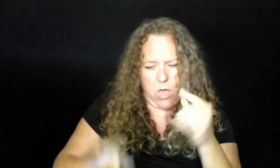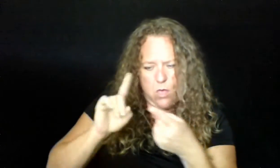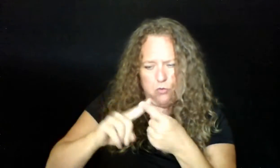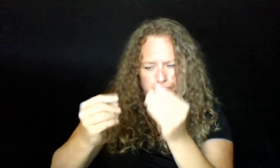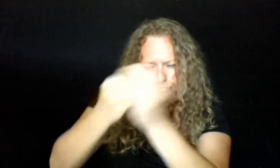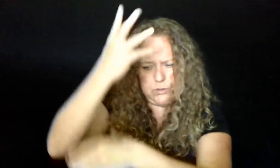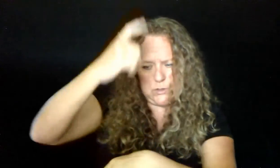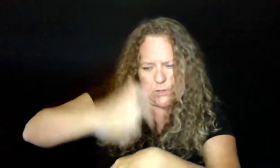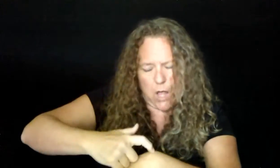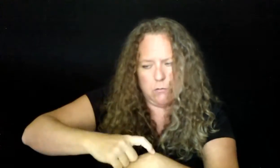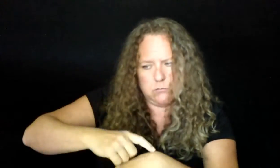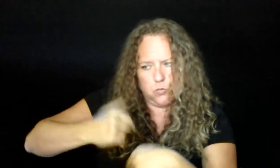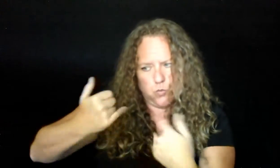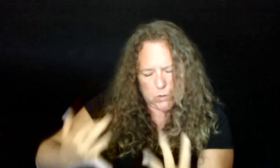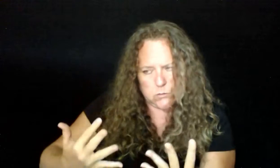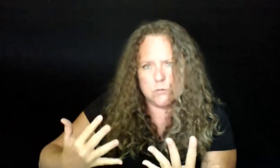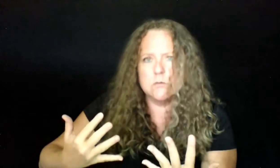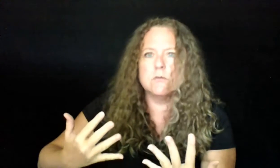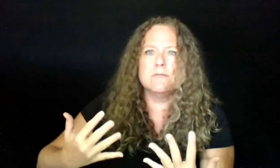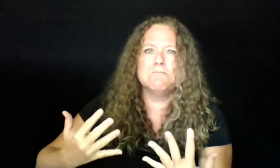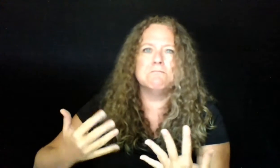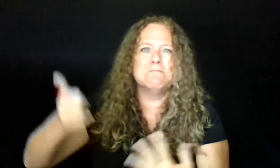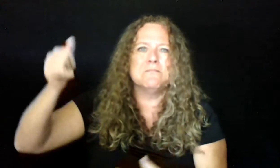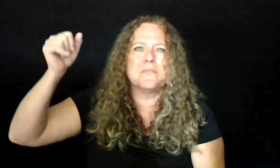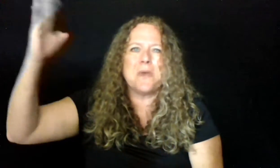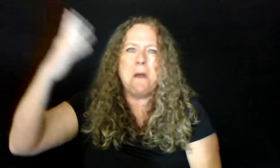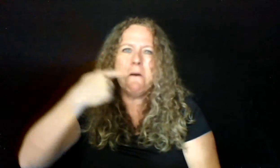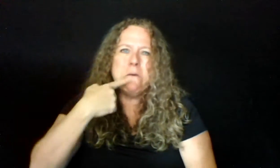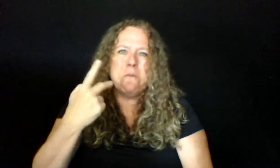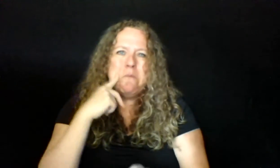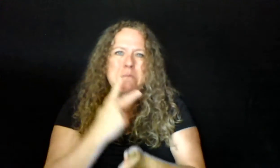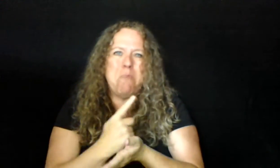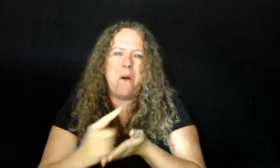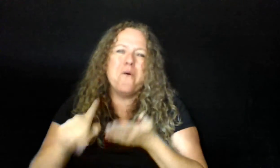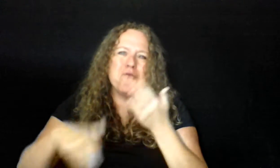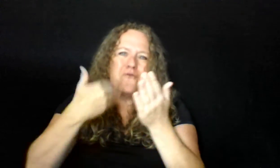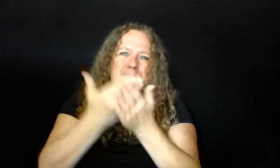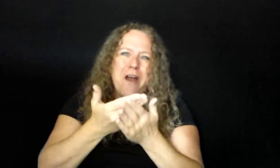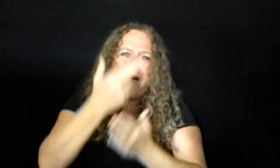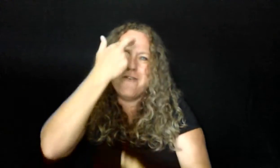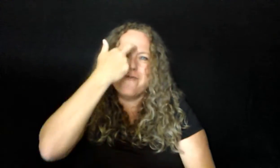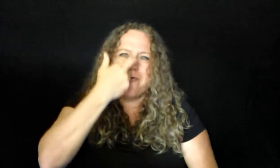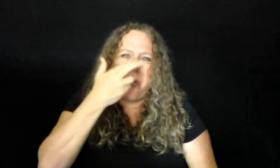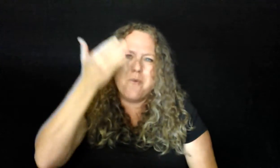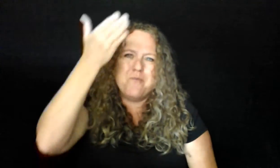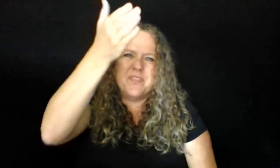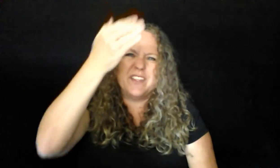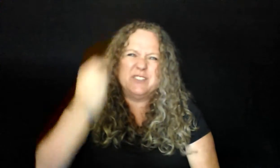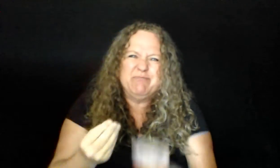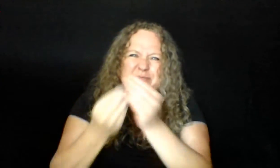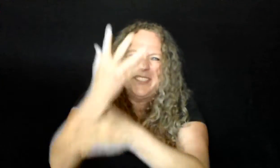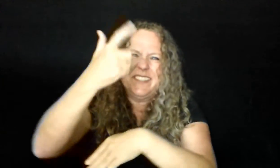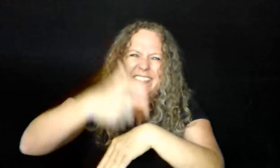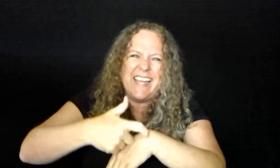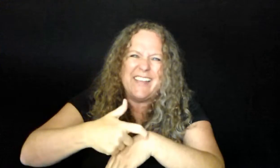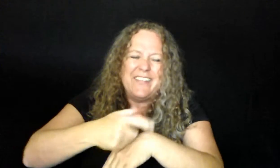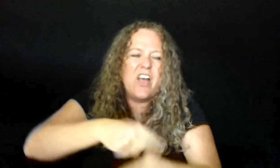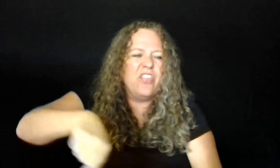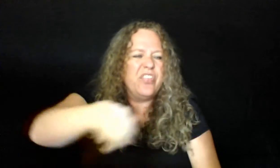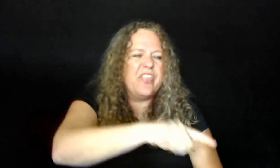there in the spring, because that's when God said Paul was going to get there. And these folks didn't understand it at first, but no matter what, when God says, Paul, you're going to come to Italy in the spring, it was